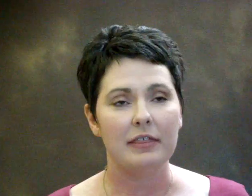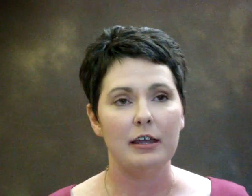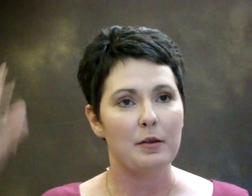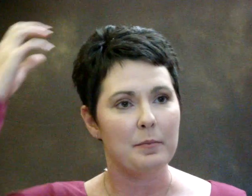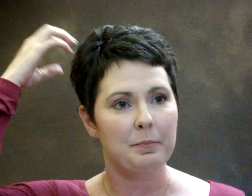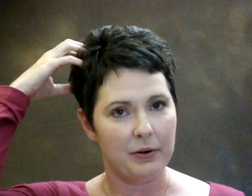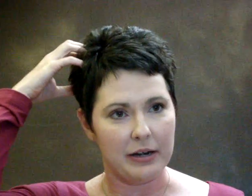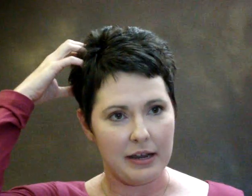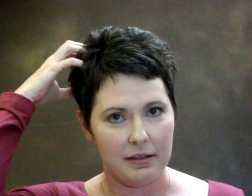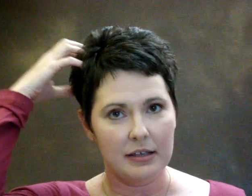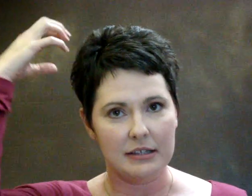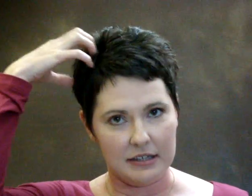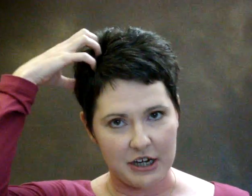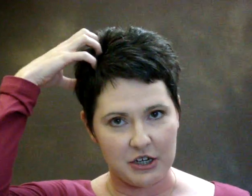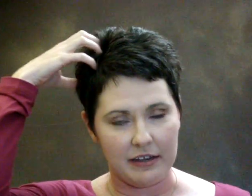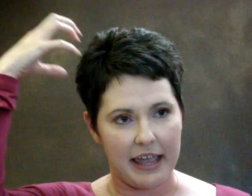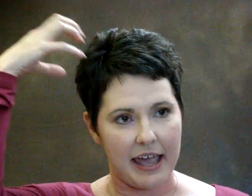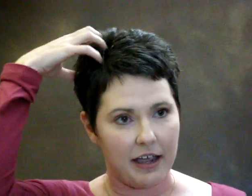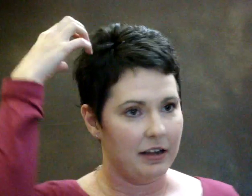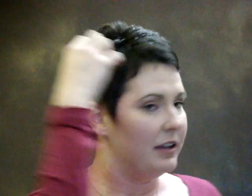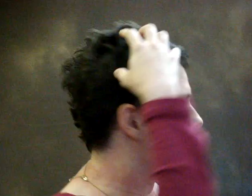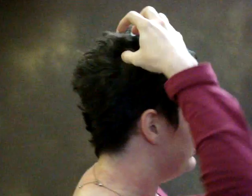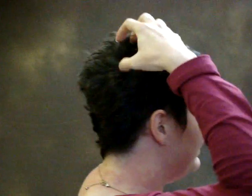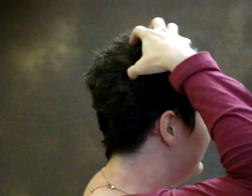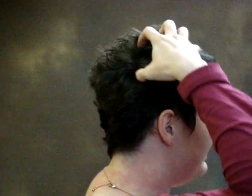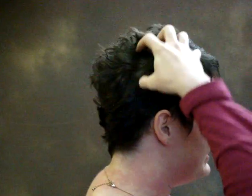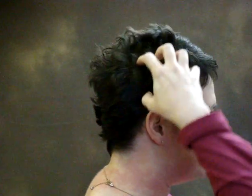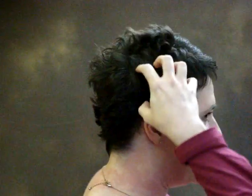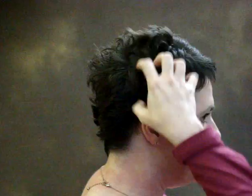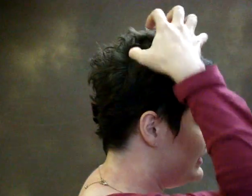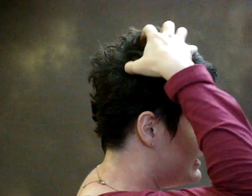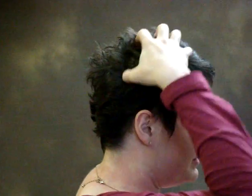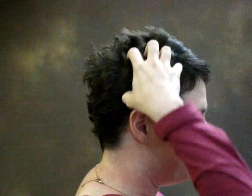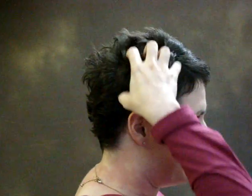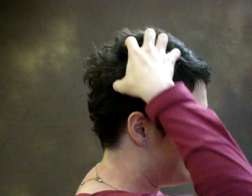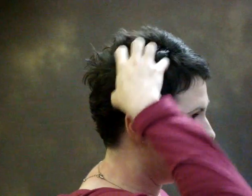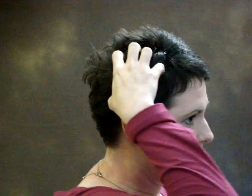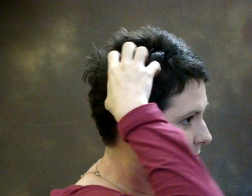the burning sensation that I had on this area of my head.